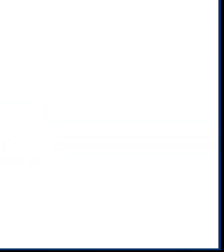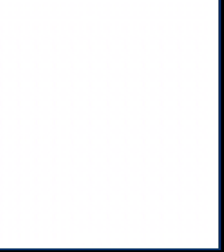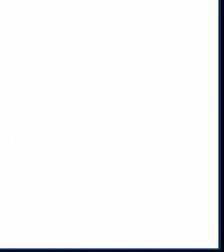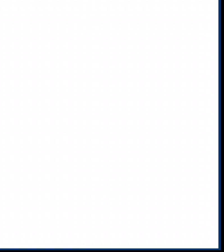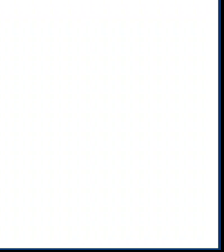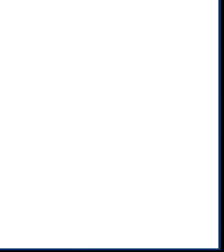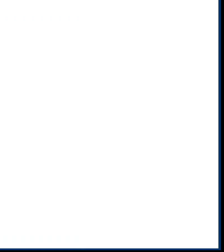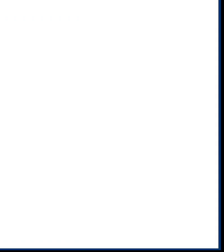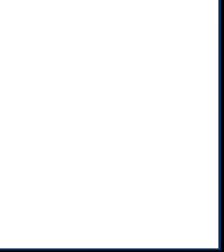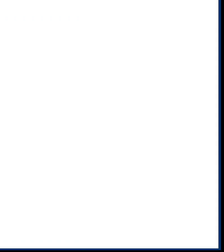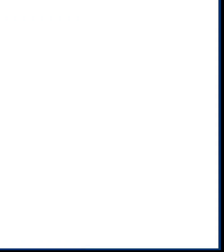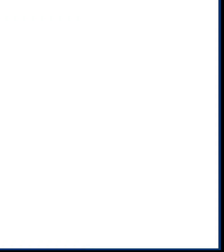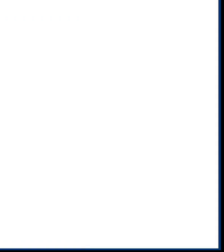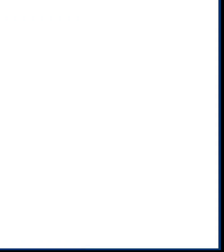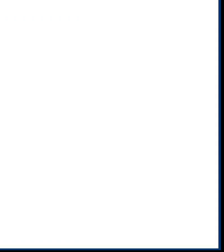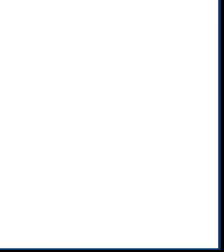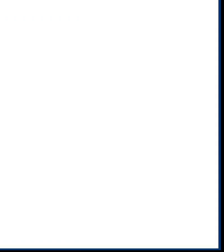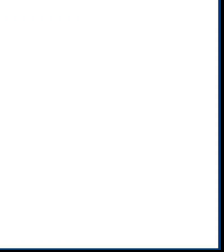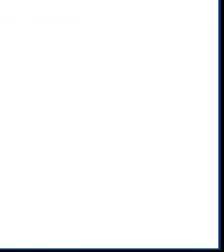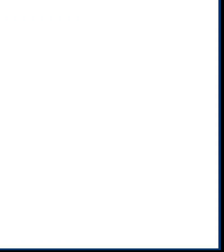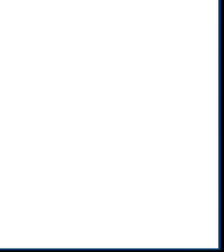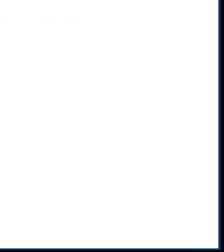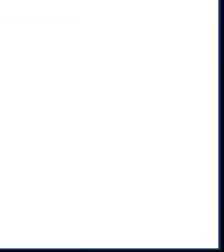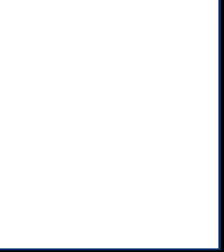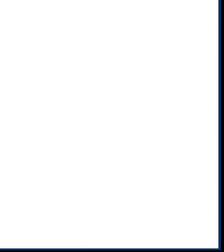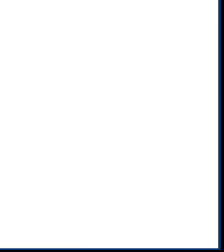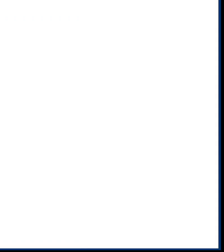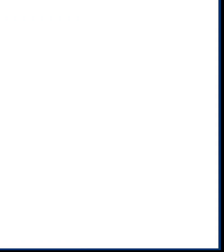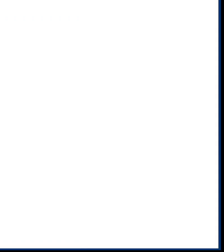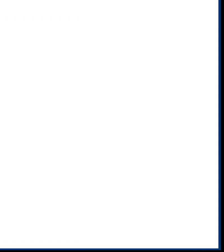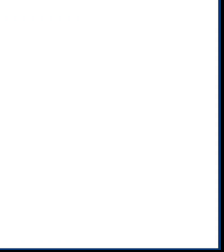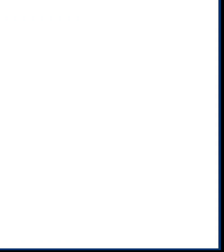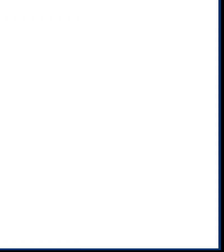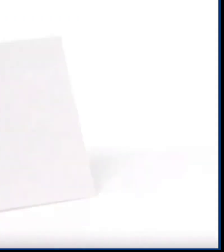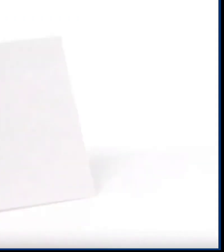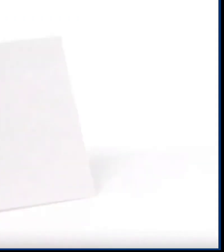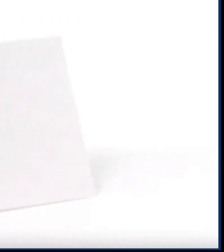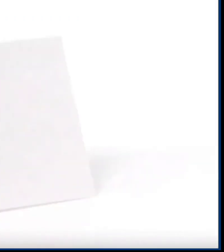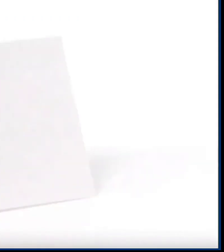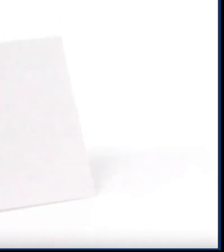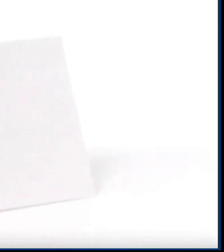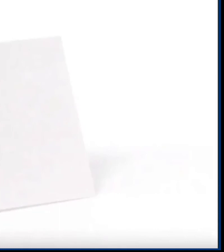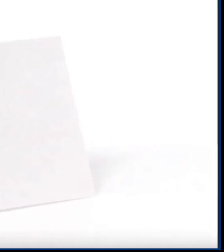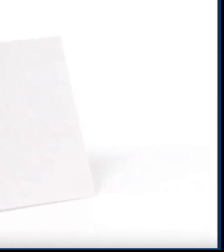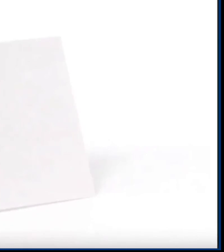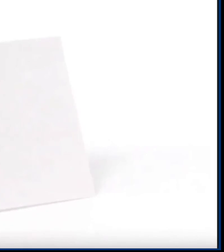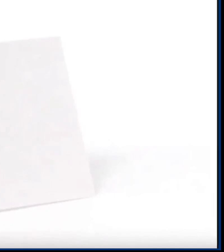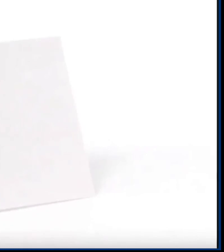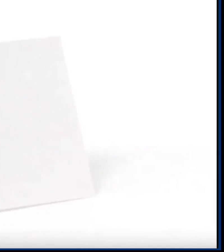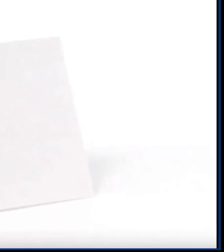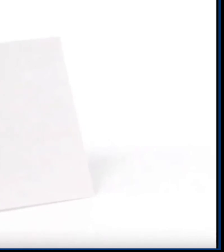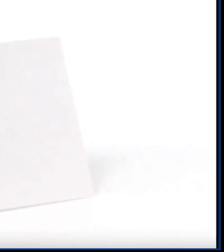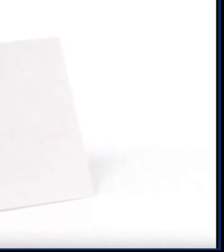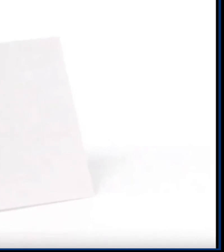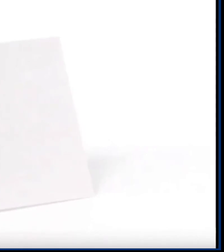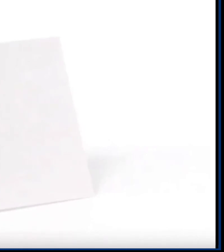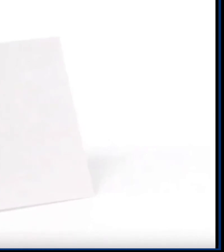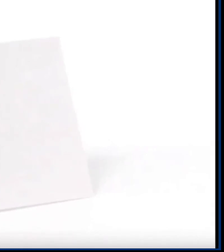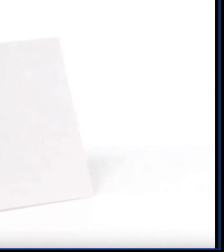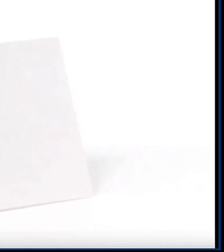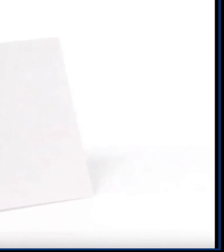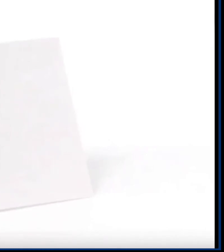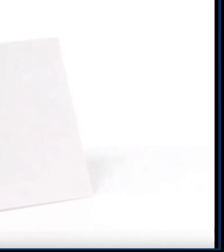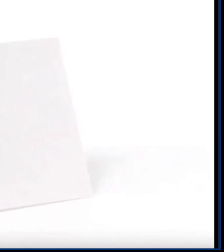prove inertia. I am going to do the coin in the cup demonstration. For this, you will need a glass, an index